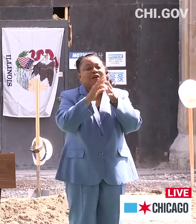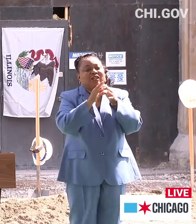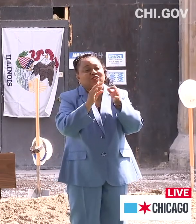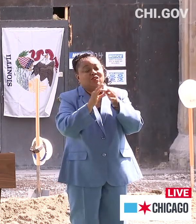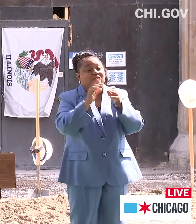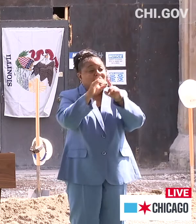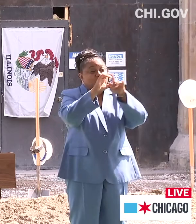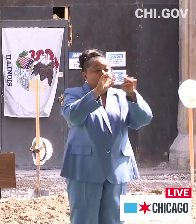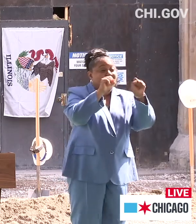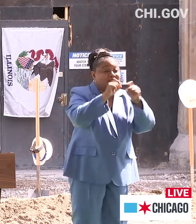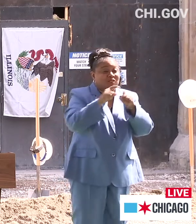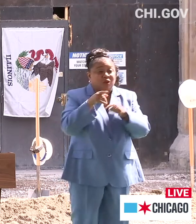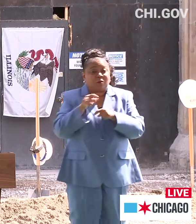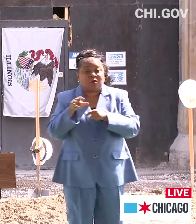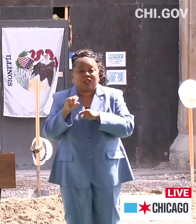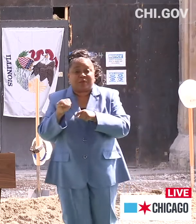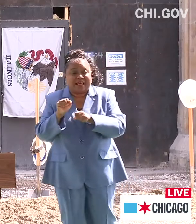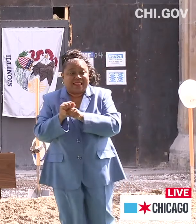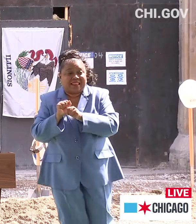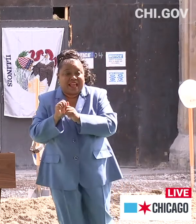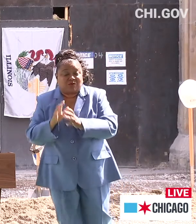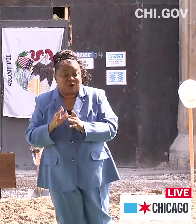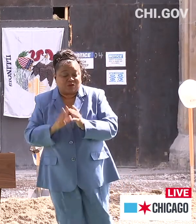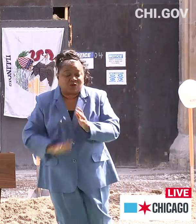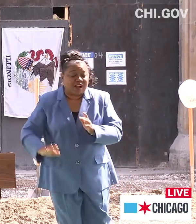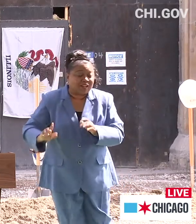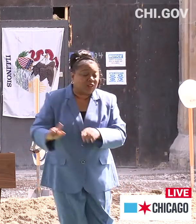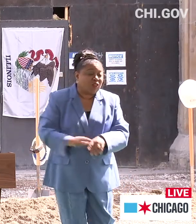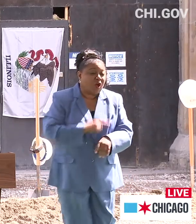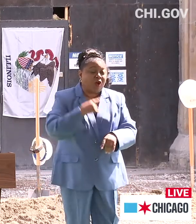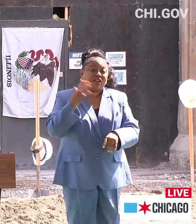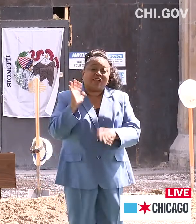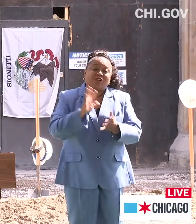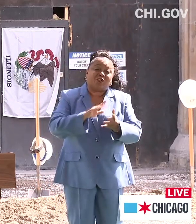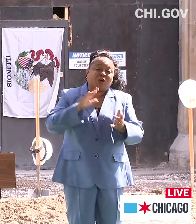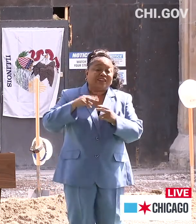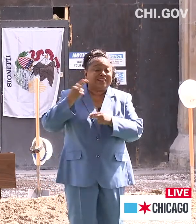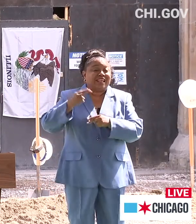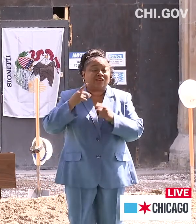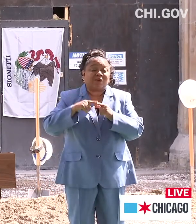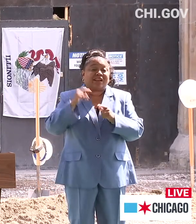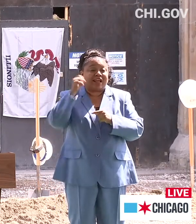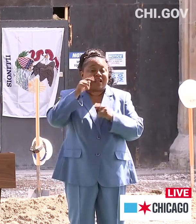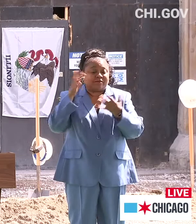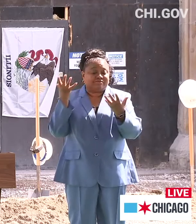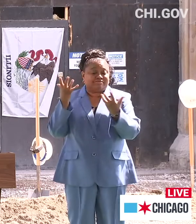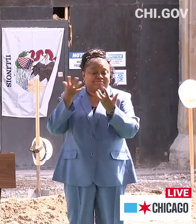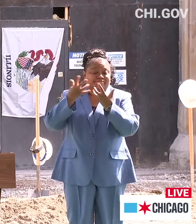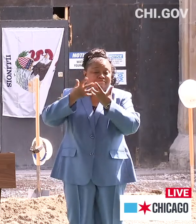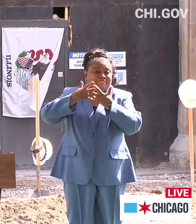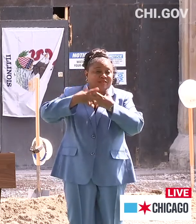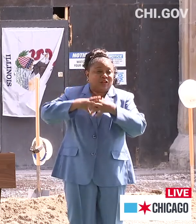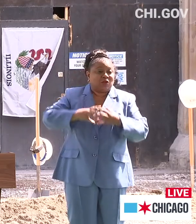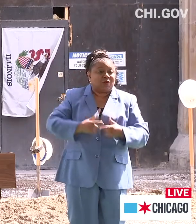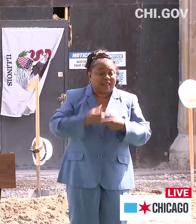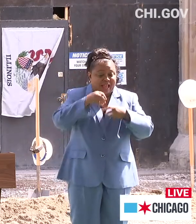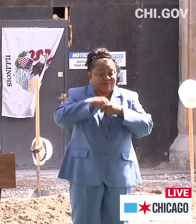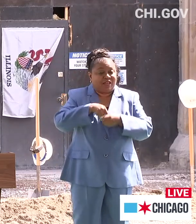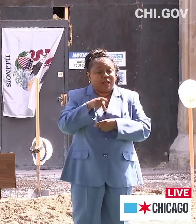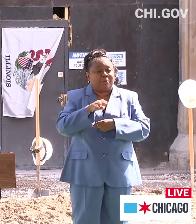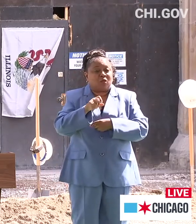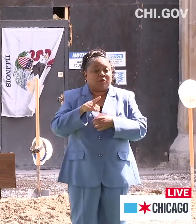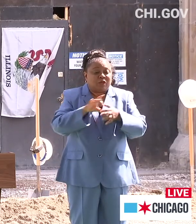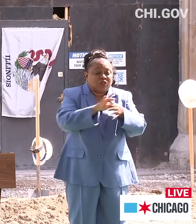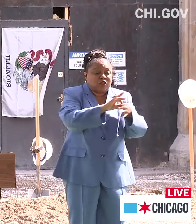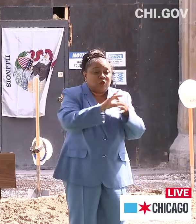from presidents to Pullman laborers. Throughout its long and glorious history, there's been a common thread to life in Pullman: